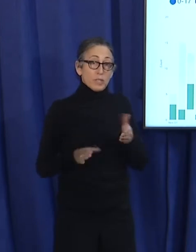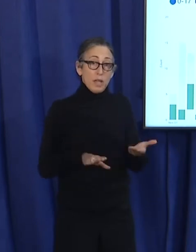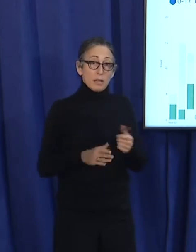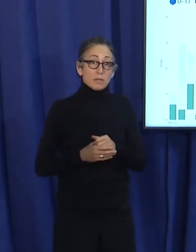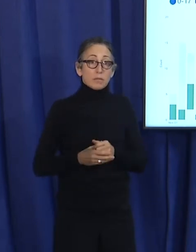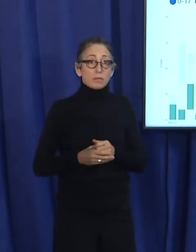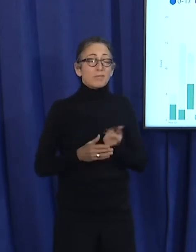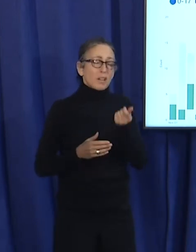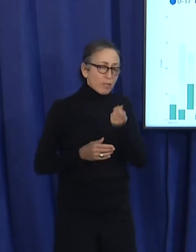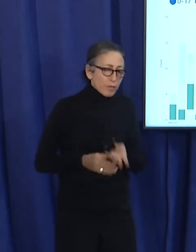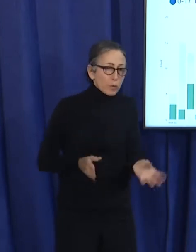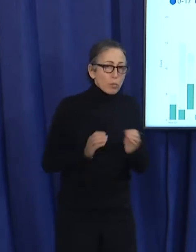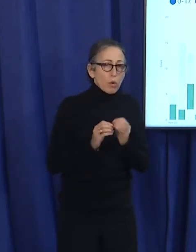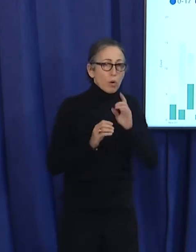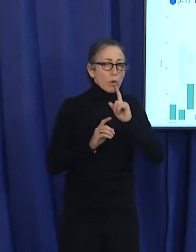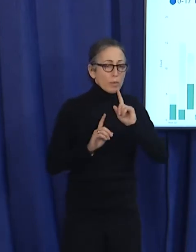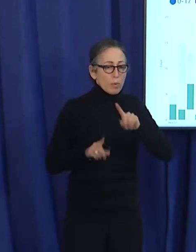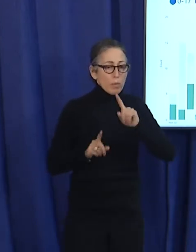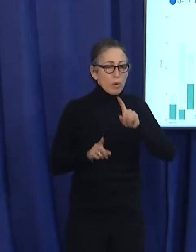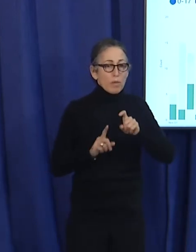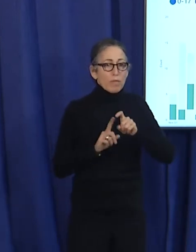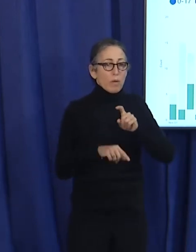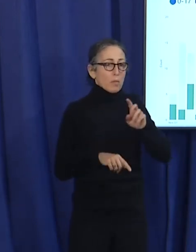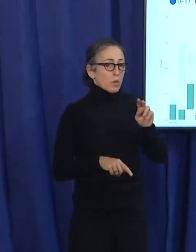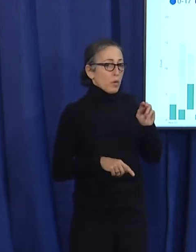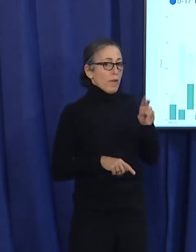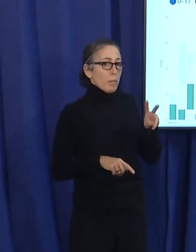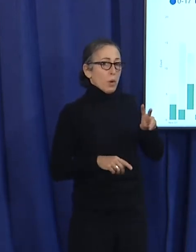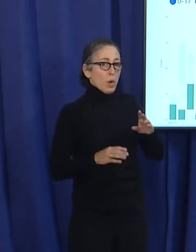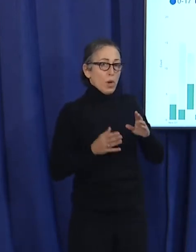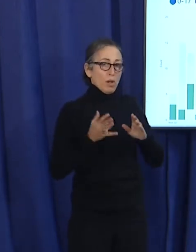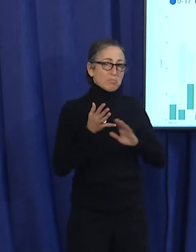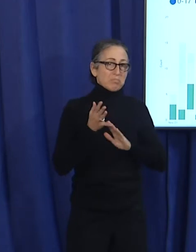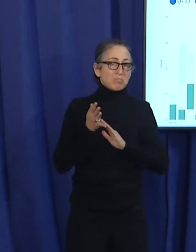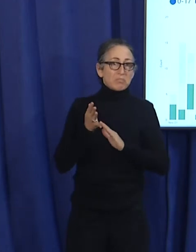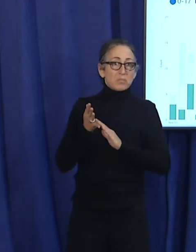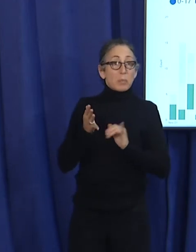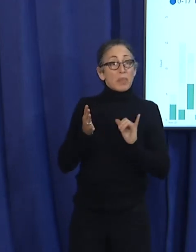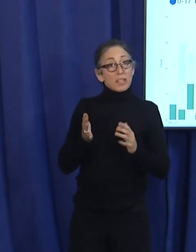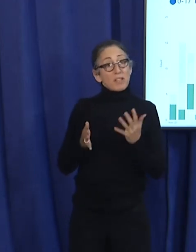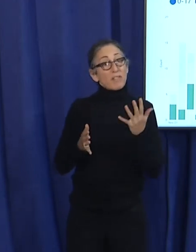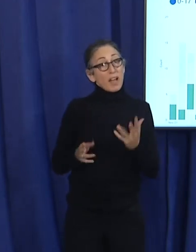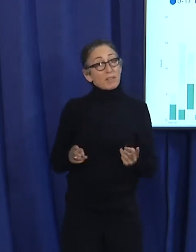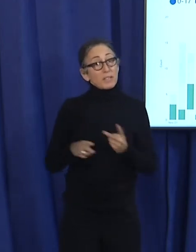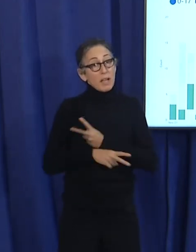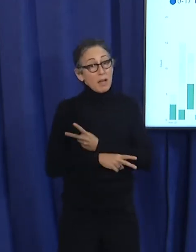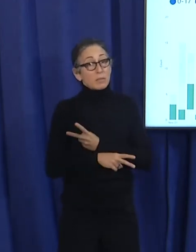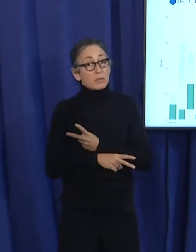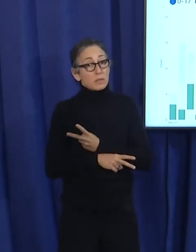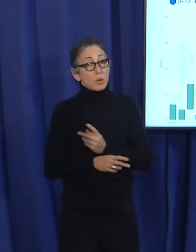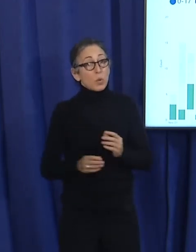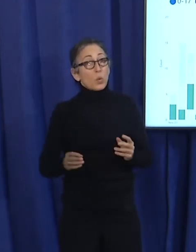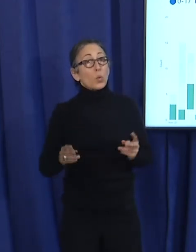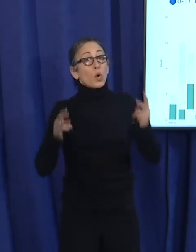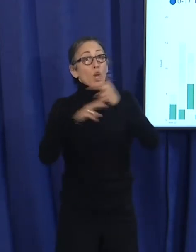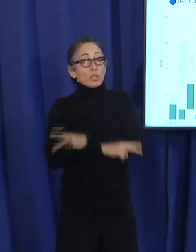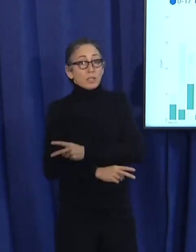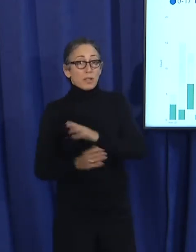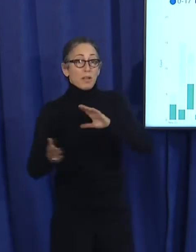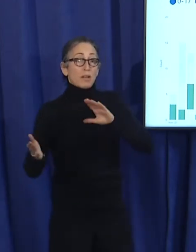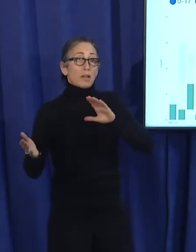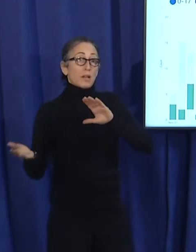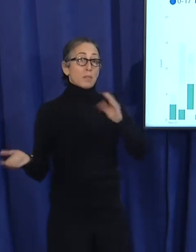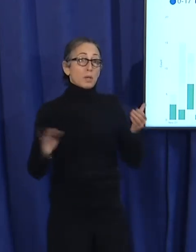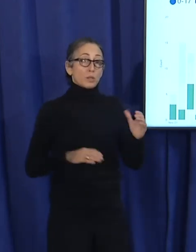get reported, probably from late November. But that is 5 times what we were seeing over the summer. And I provided the